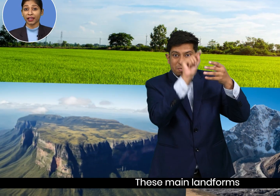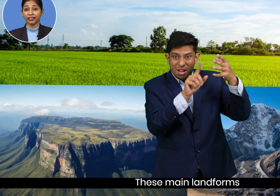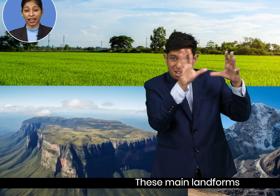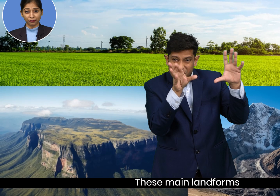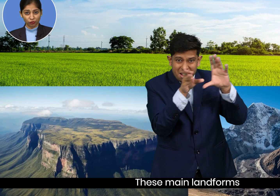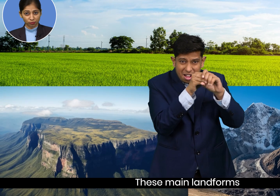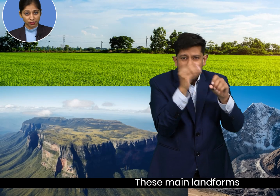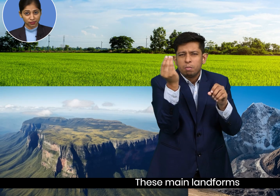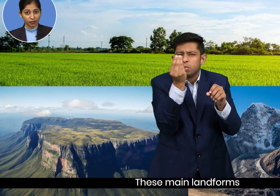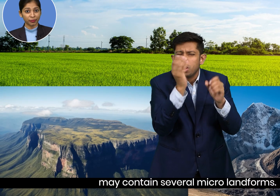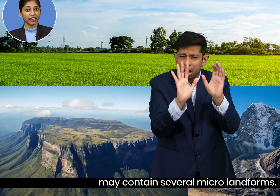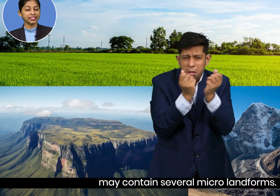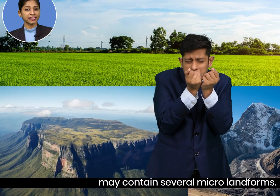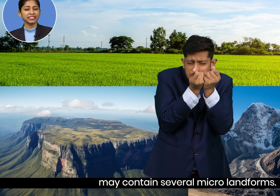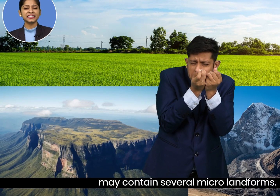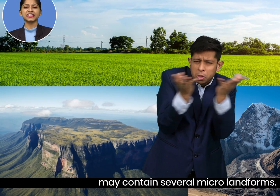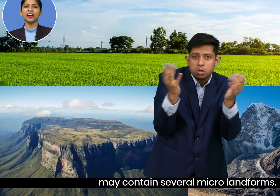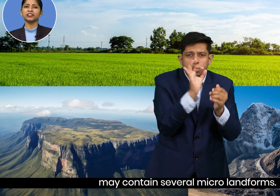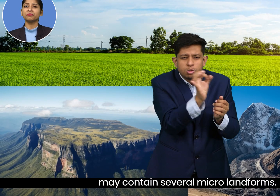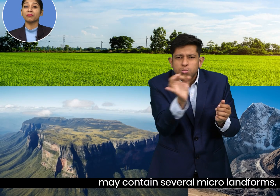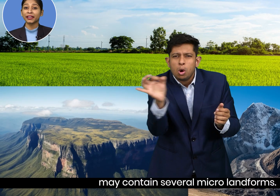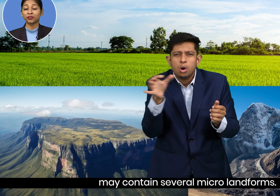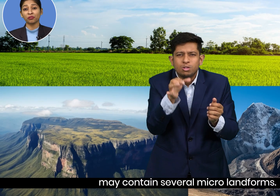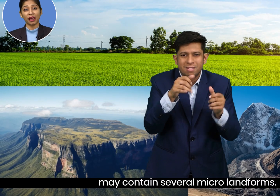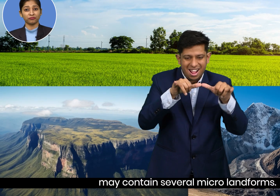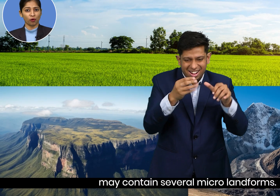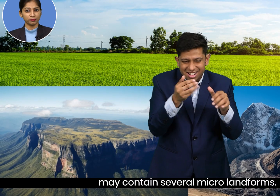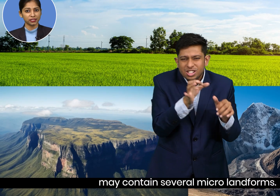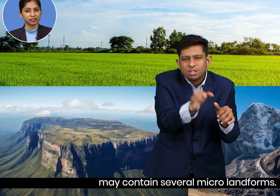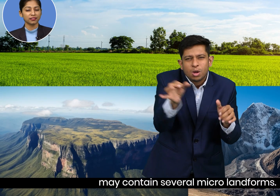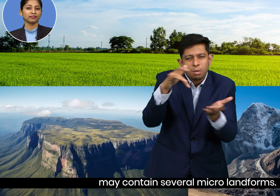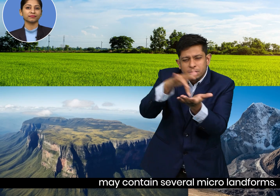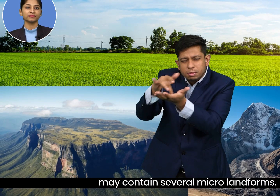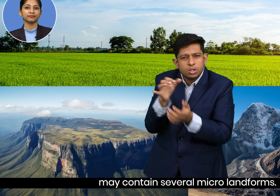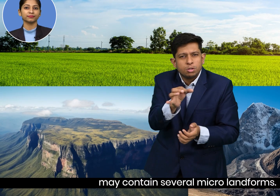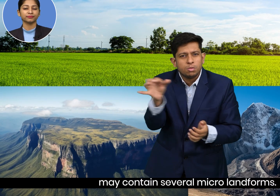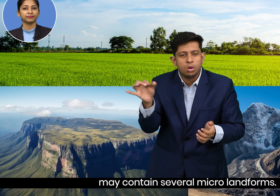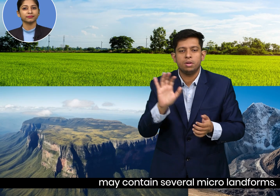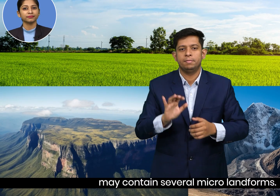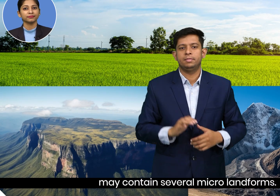These main landforms may contain several micro landforms.